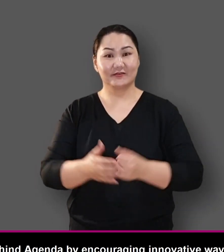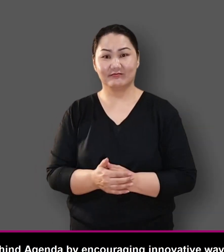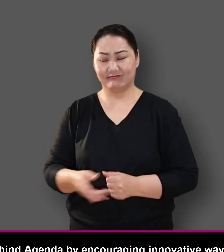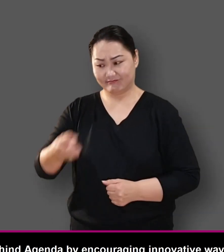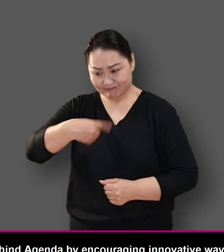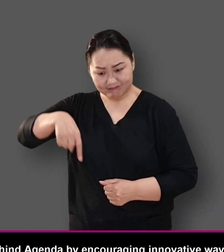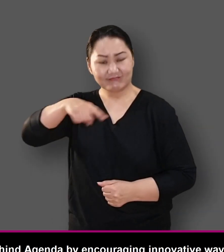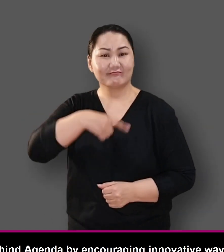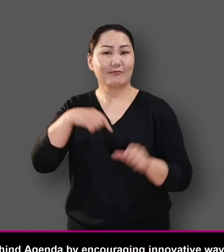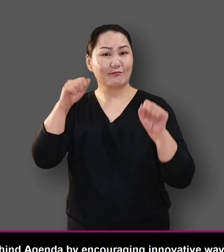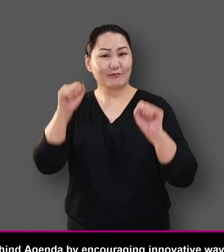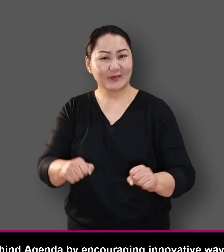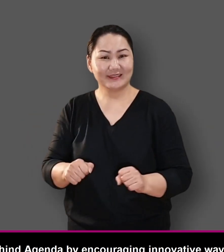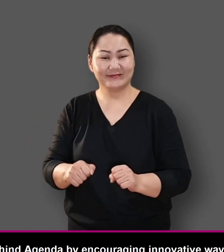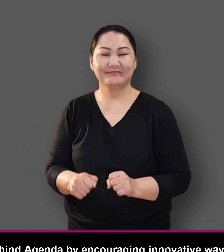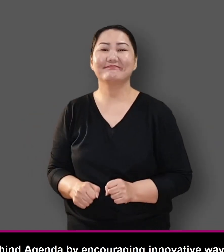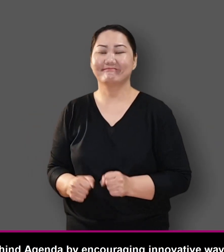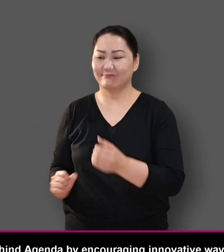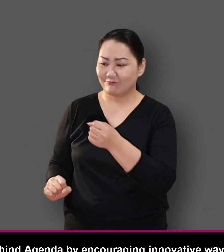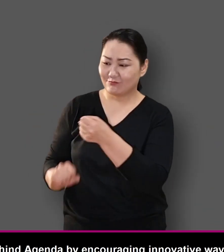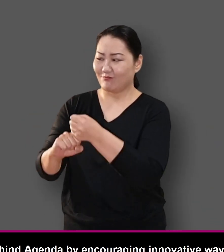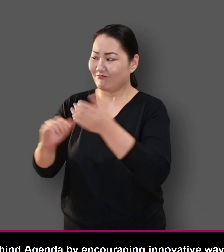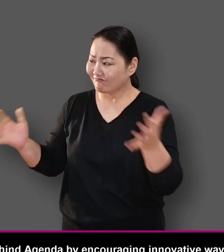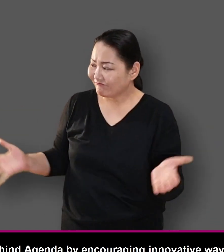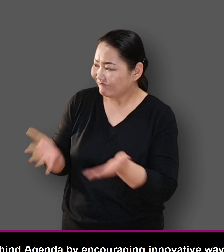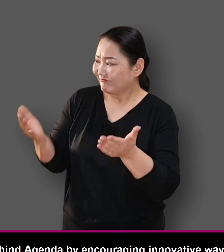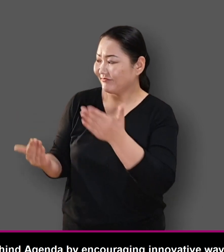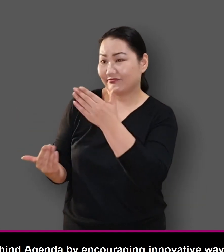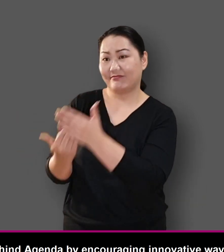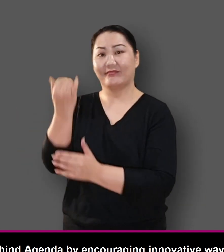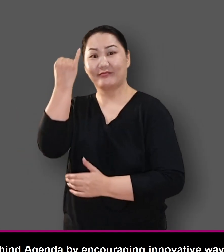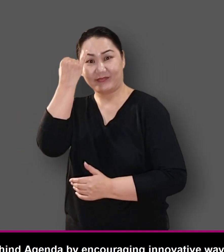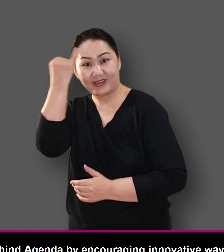Contribute to the Leave No One Behind agenda by encouraging innovative ways